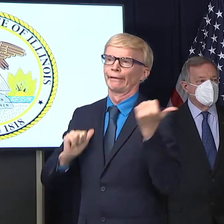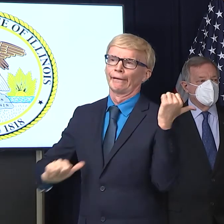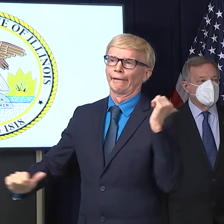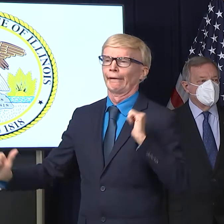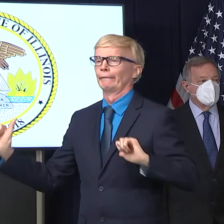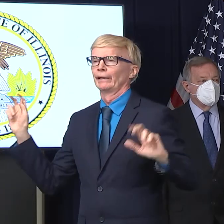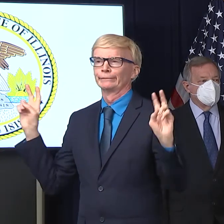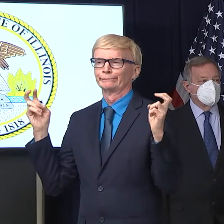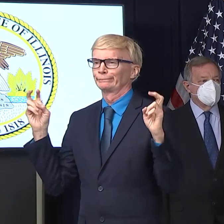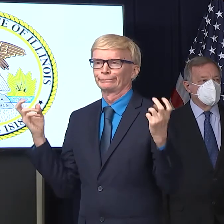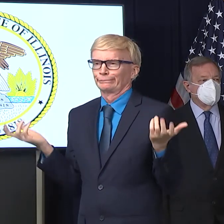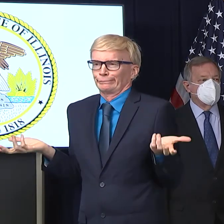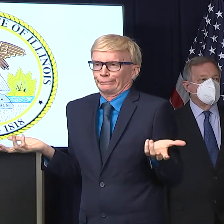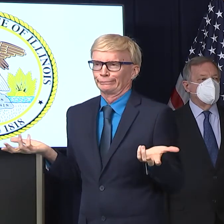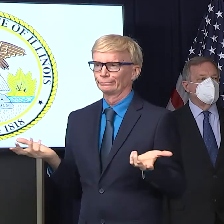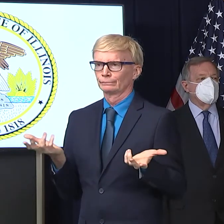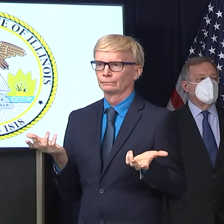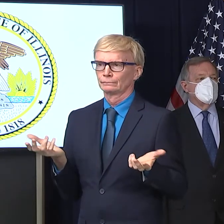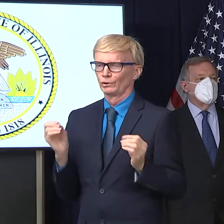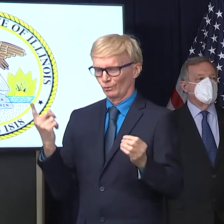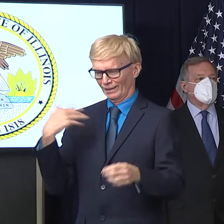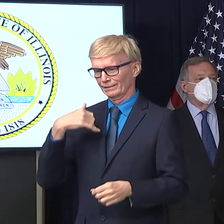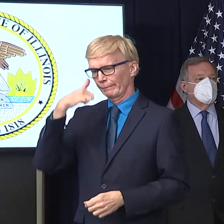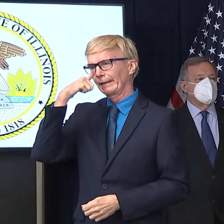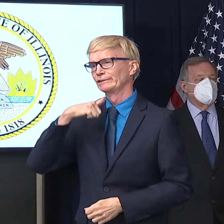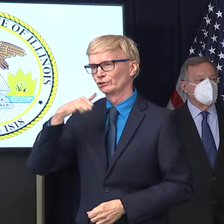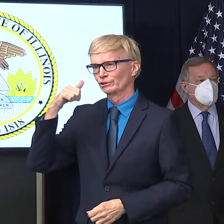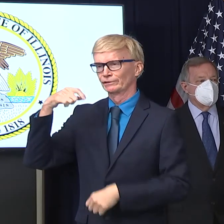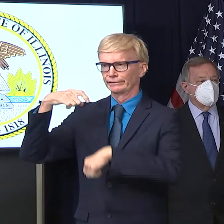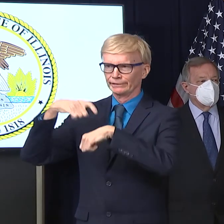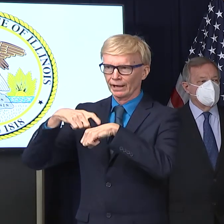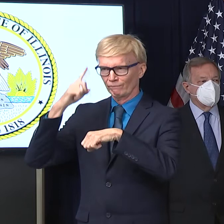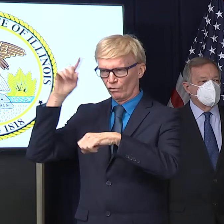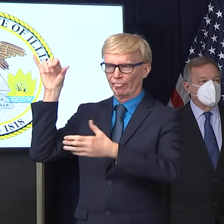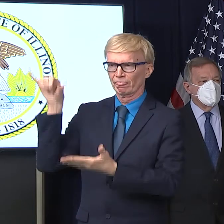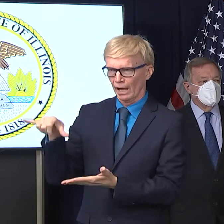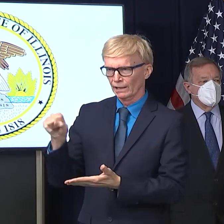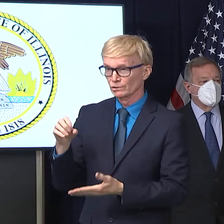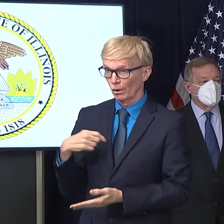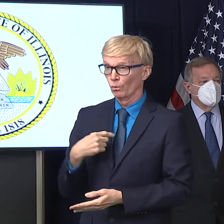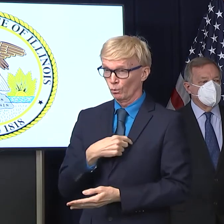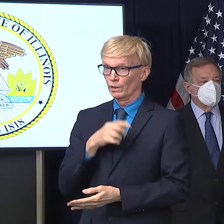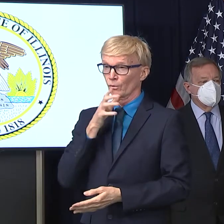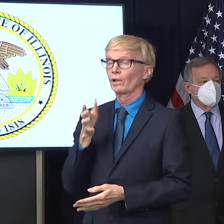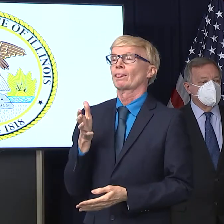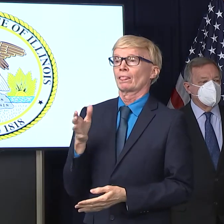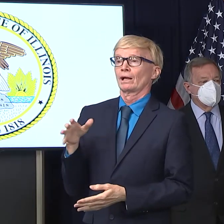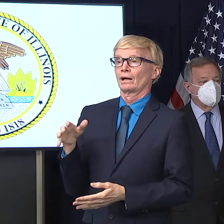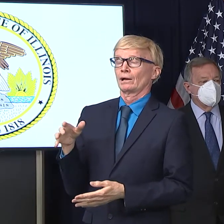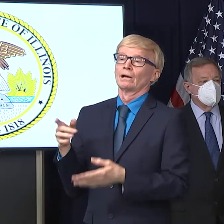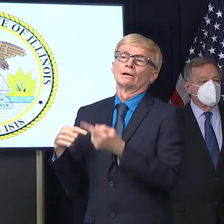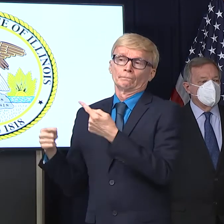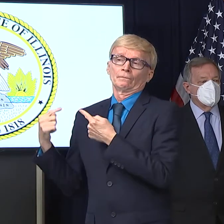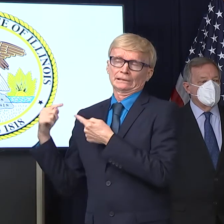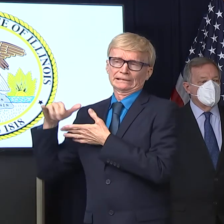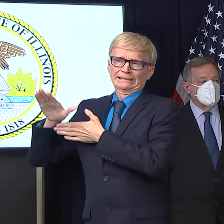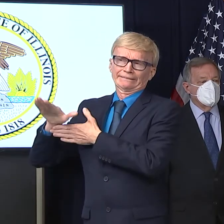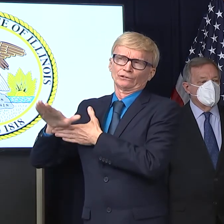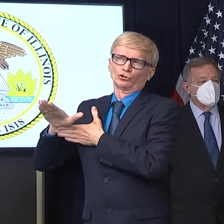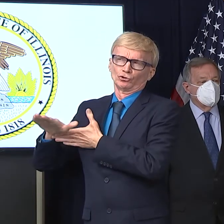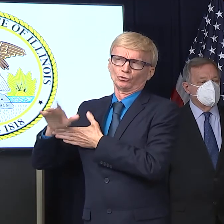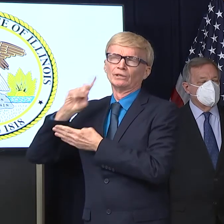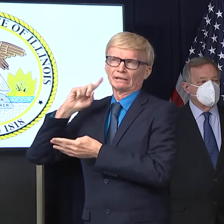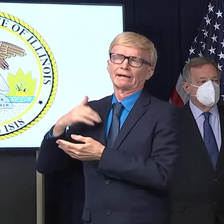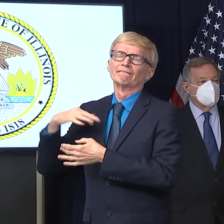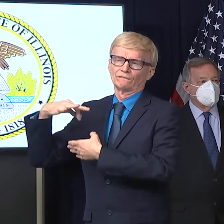drama. Nobody has any patience or time for that. So we'll come back this afternoon. I believe that we have the